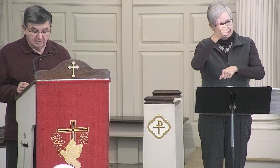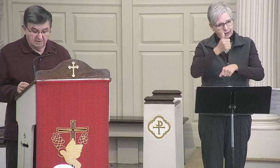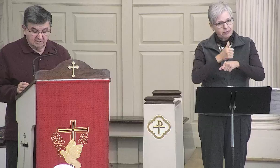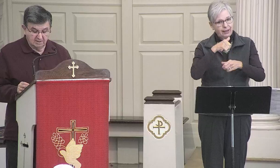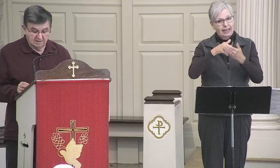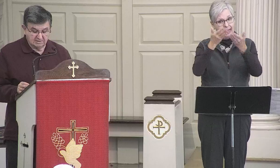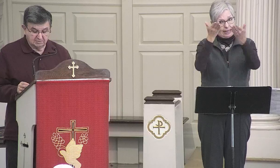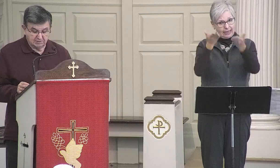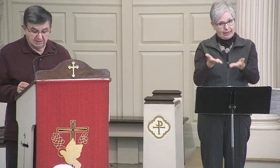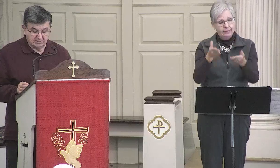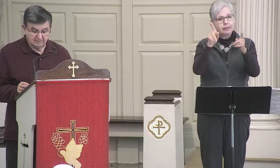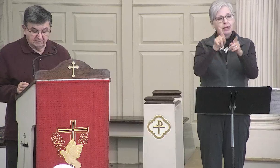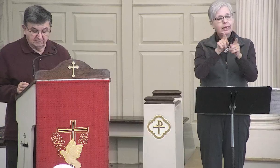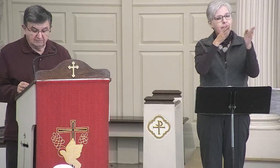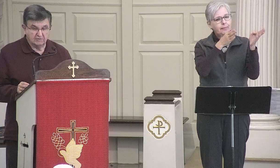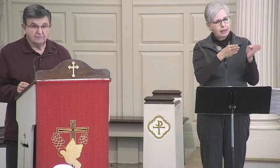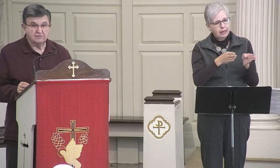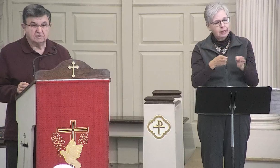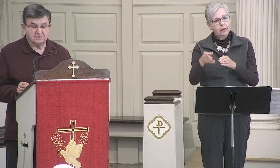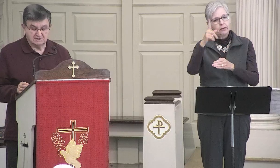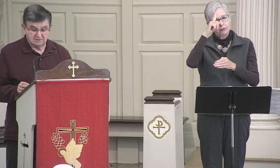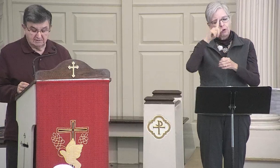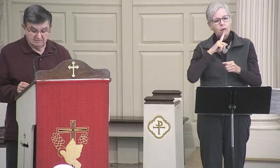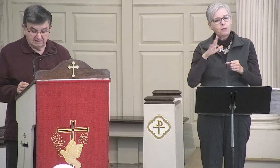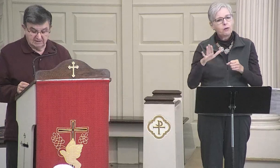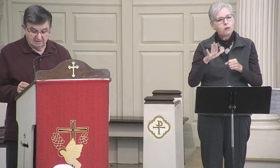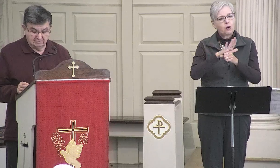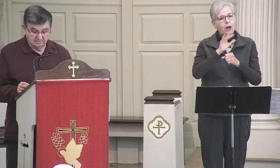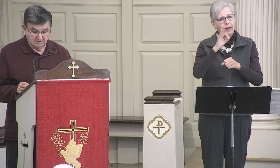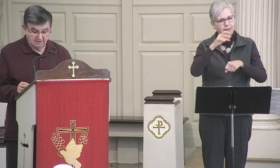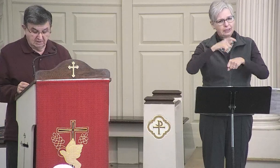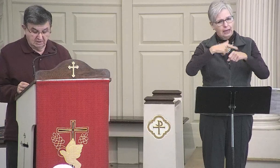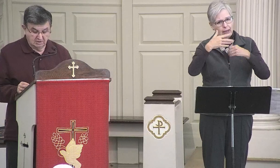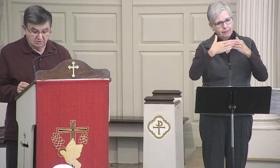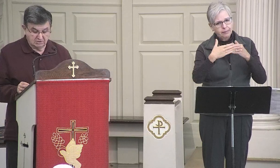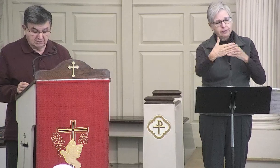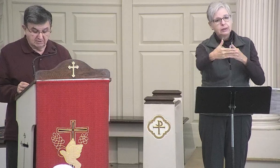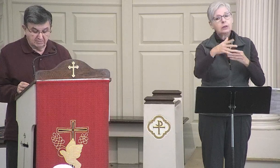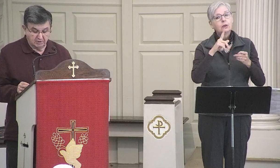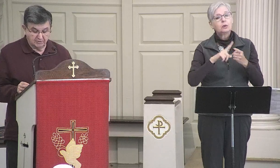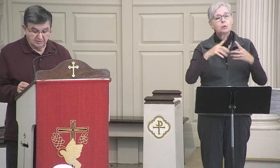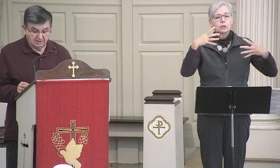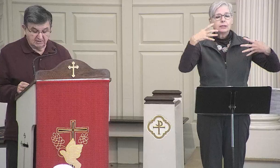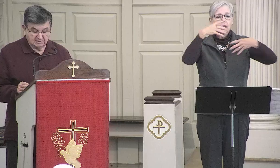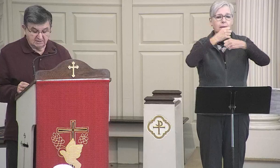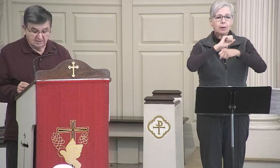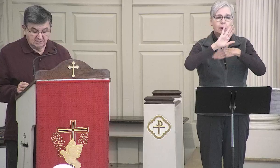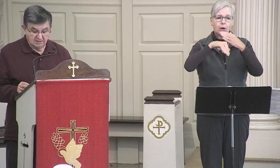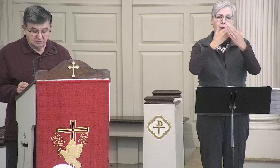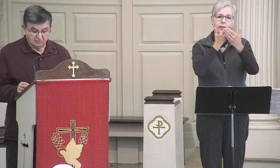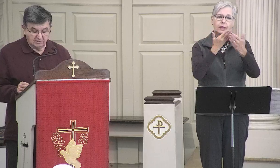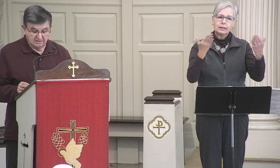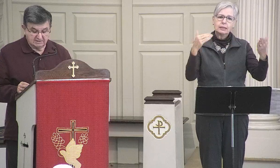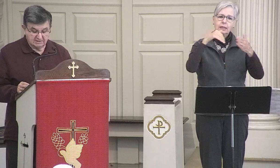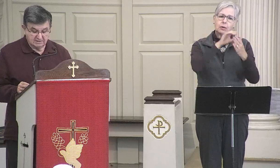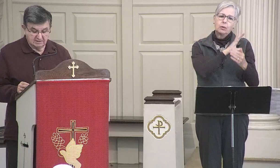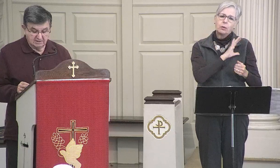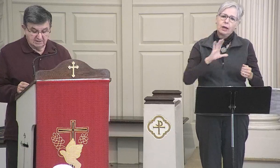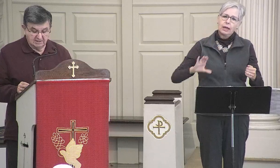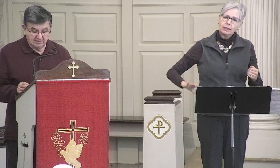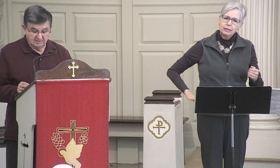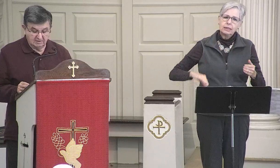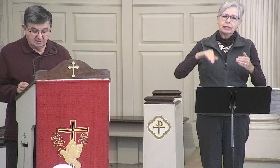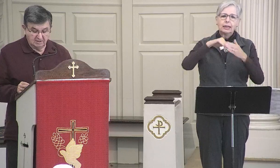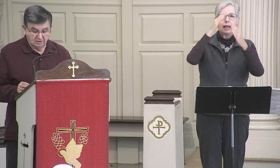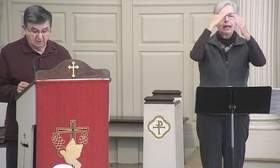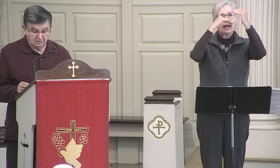him as a plan for the fullness of time, to sum up all things in Christ,